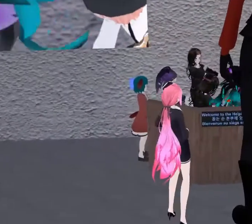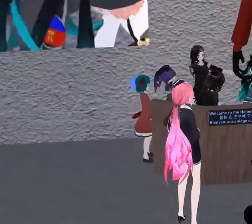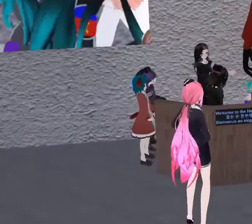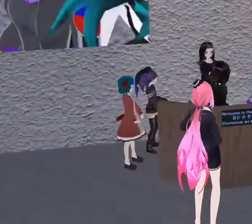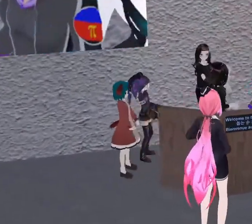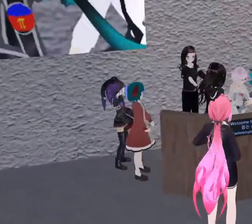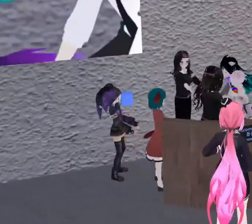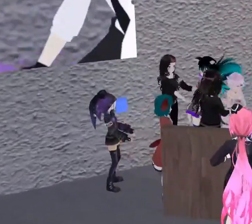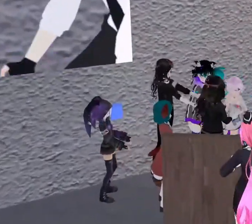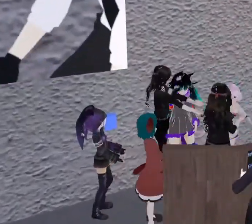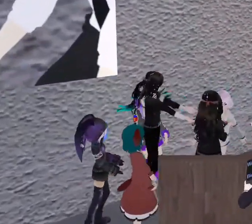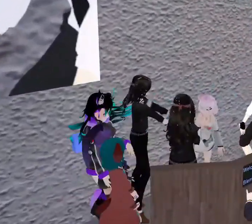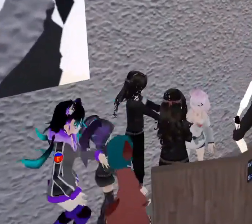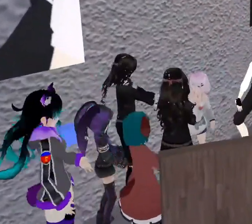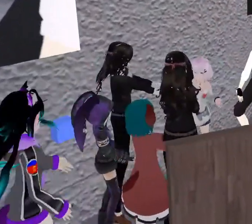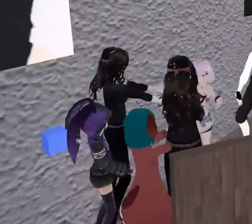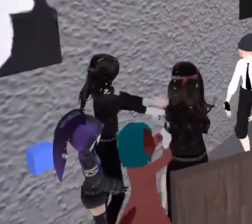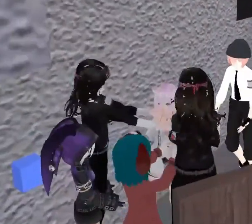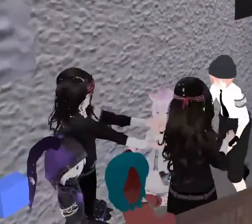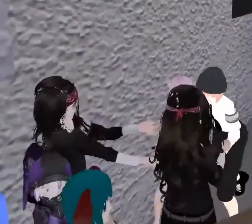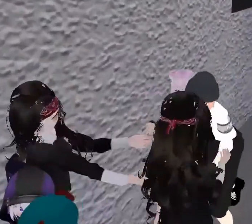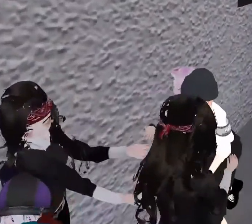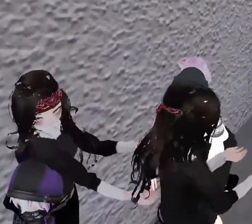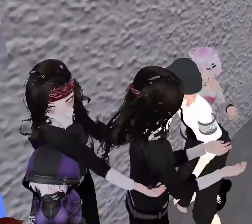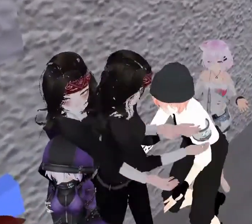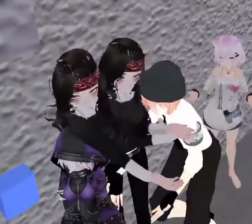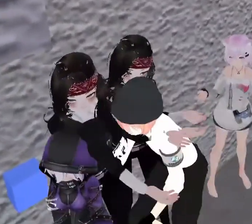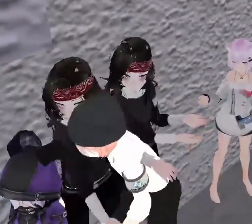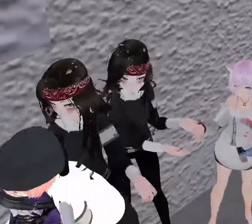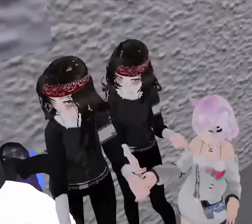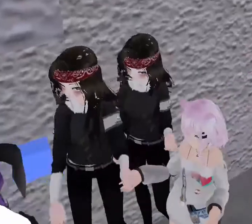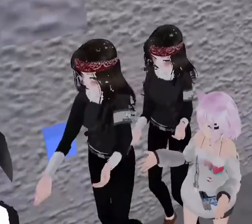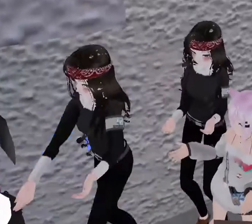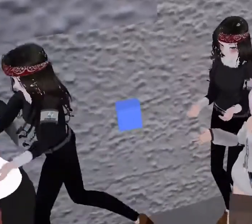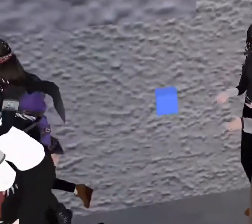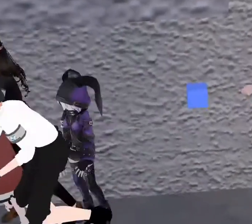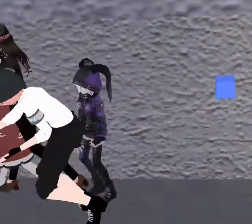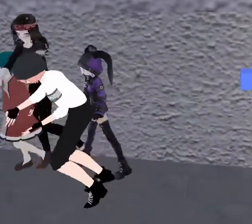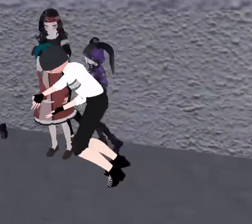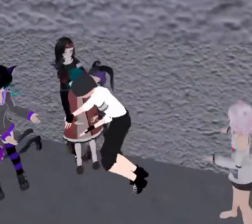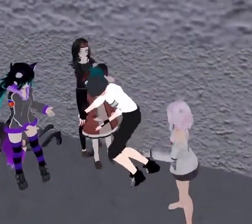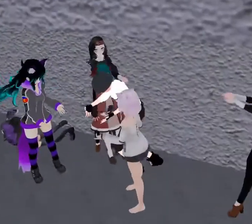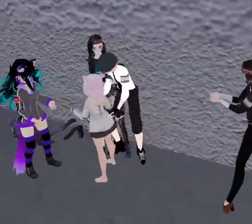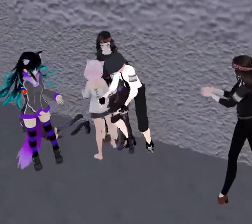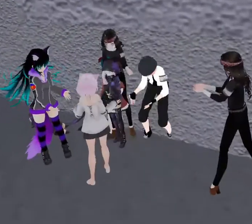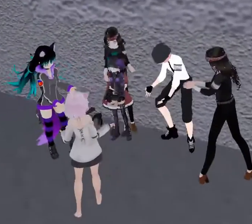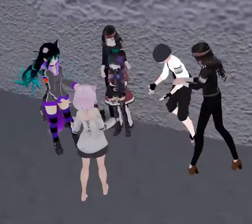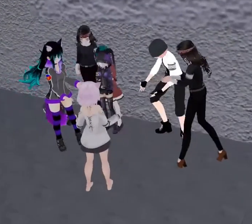gonna get cake. behind here. And like, so a group of people is going to be on one side, a group of people is going to be on the other, and they'll bring it up about this This is sausage.